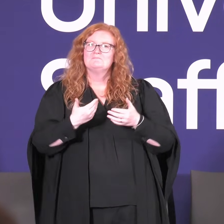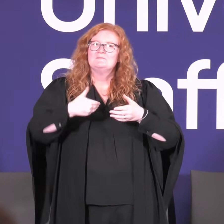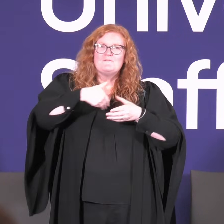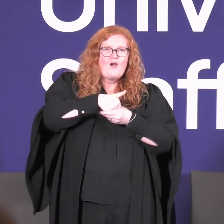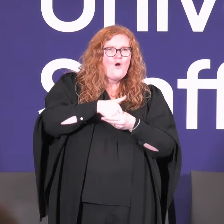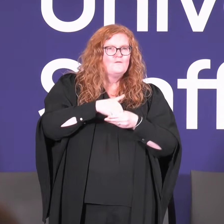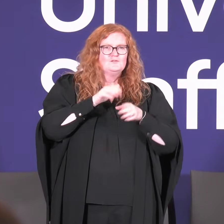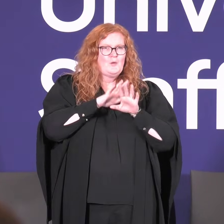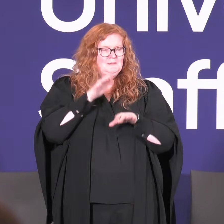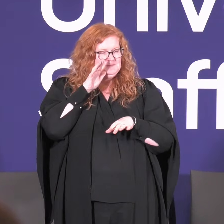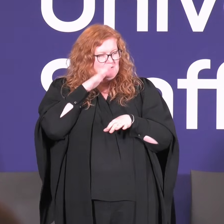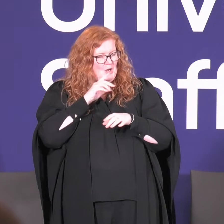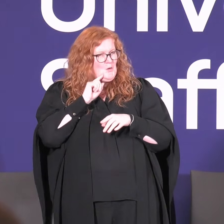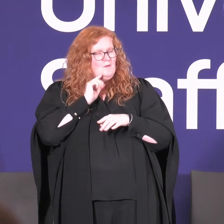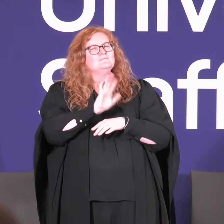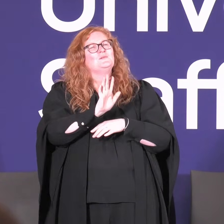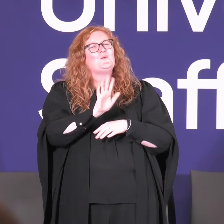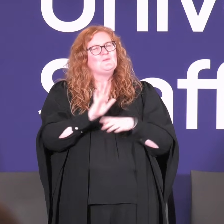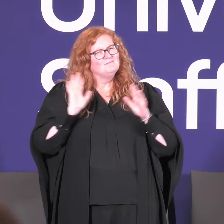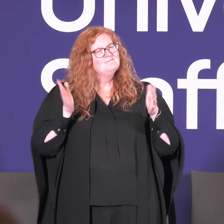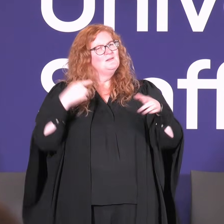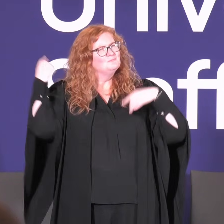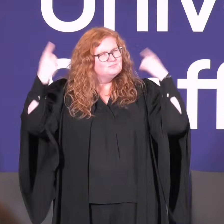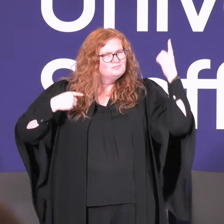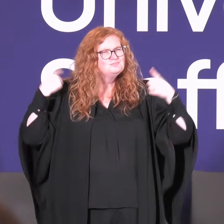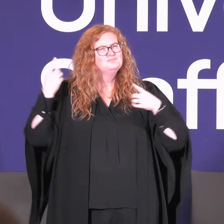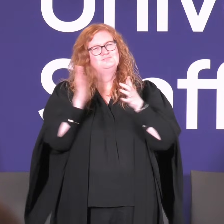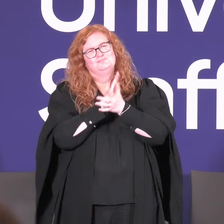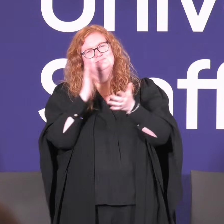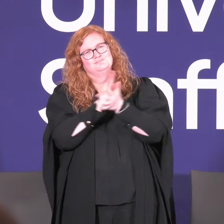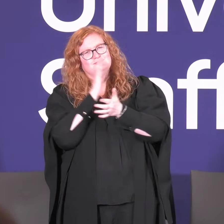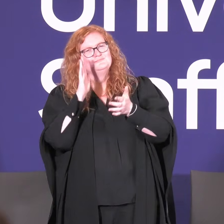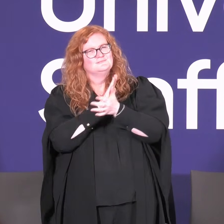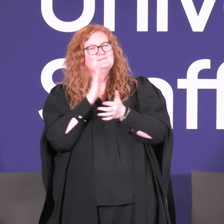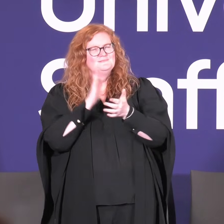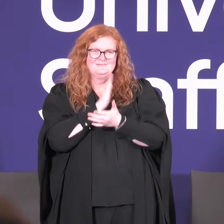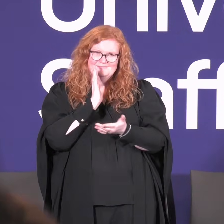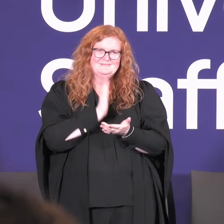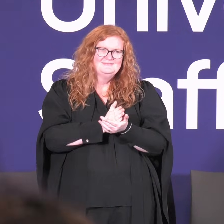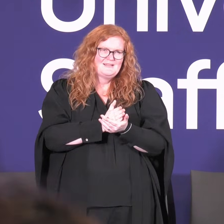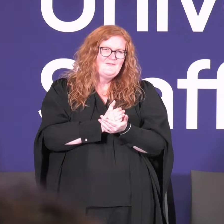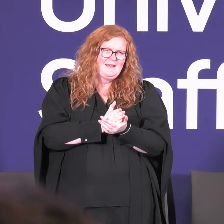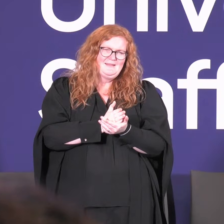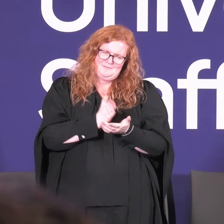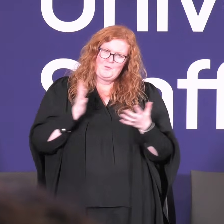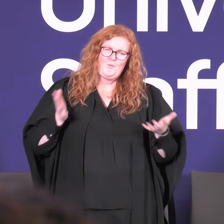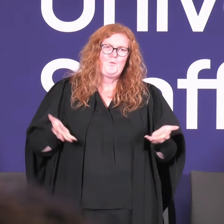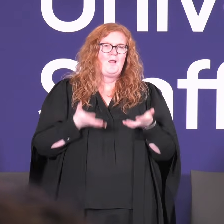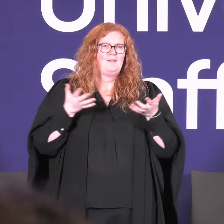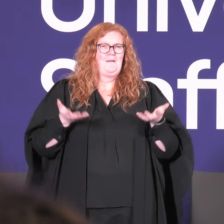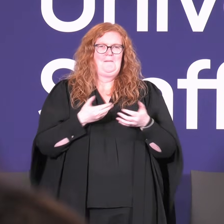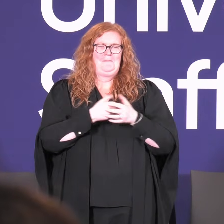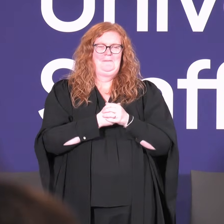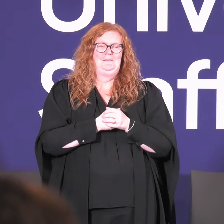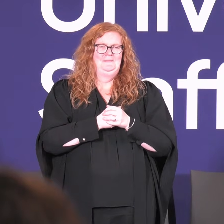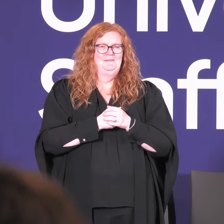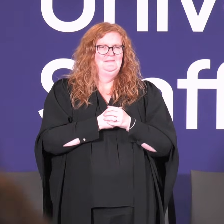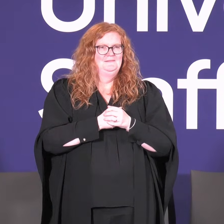be shy. Do make some noise. Cheering and applause is certainly permitted. In fact, it's positively